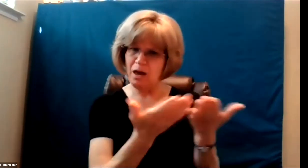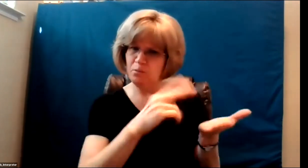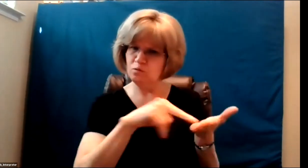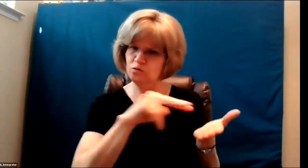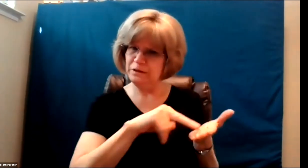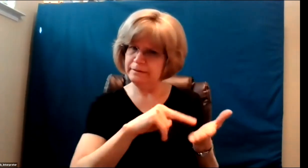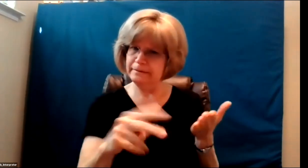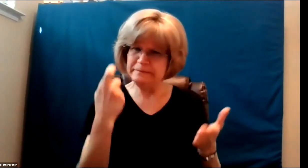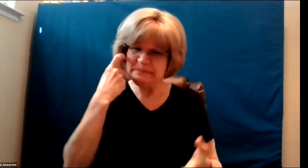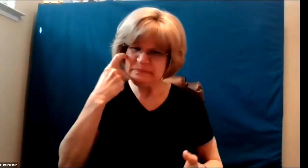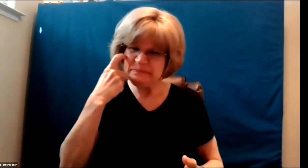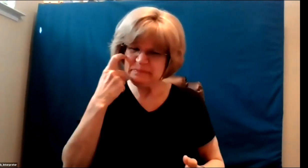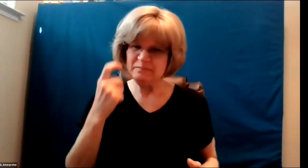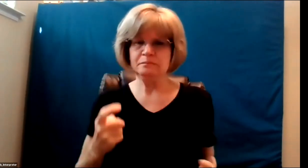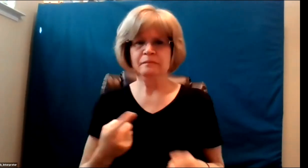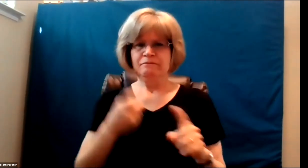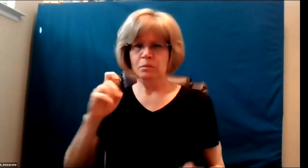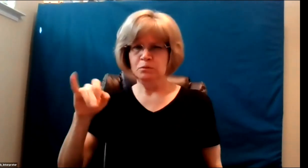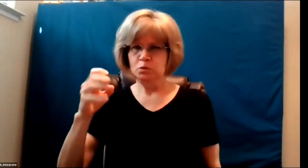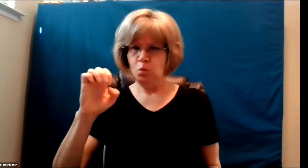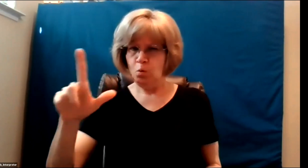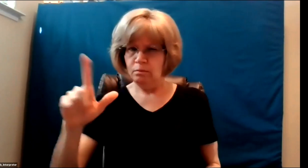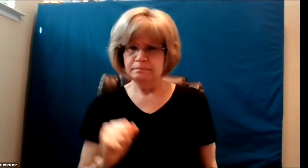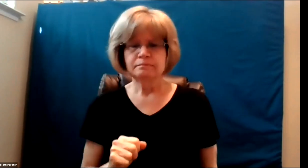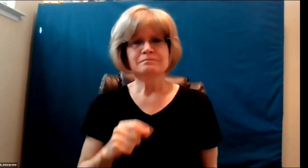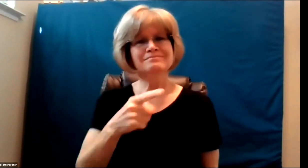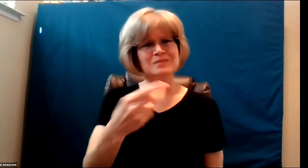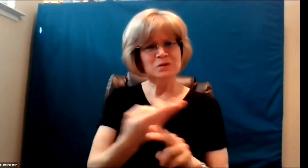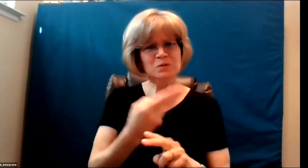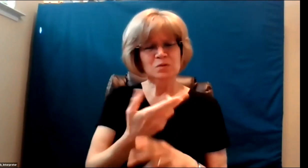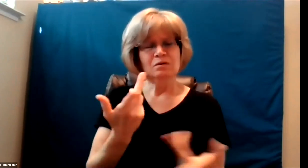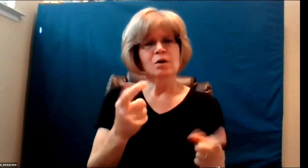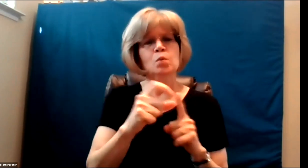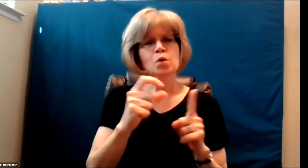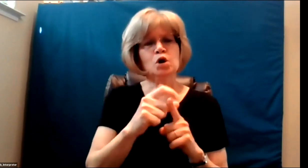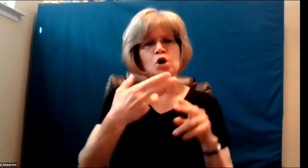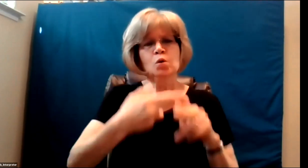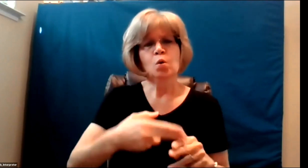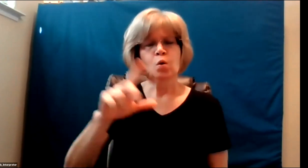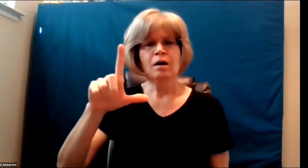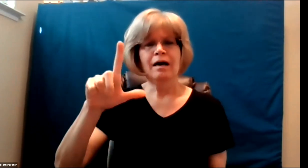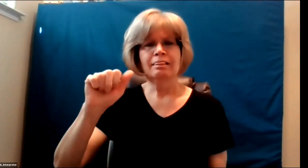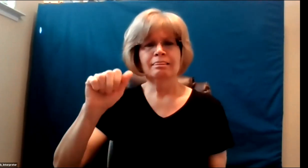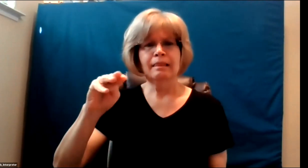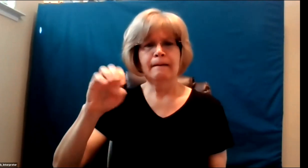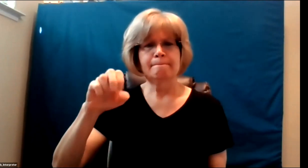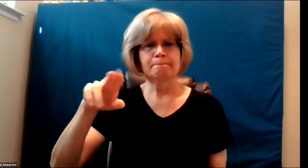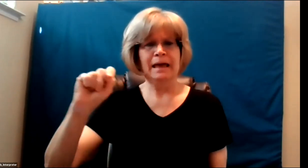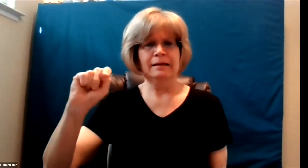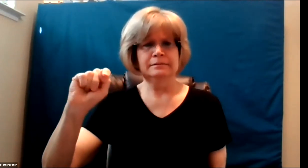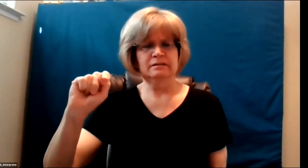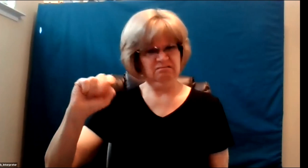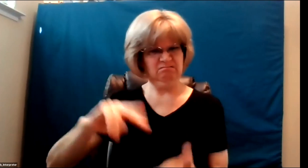Betty read that scripture? She used the word lament. Lament?